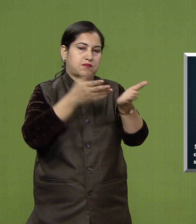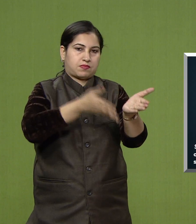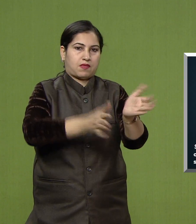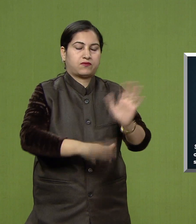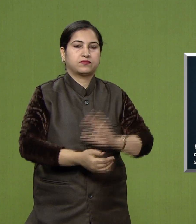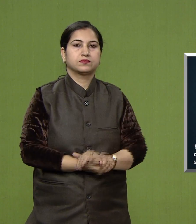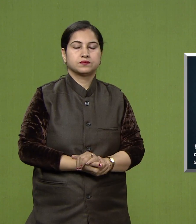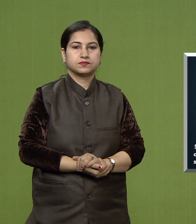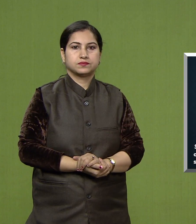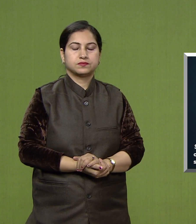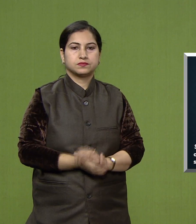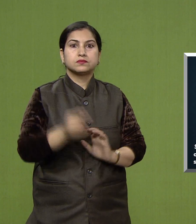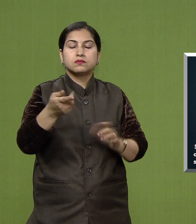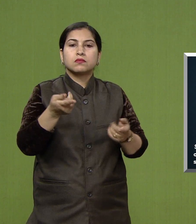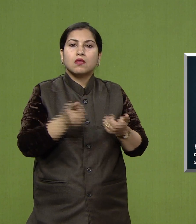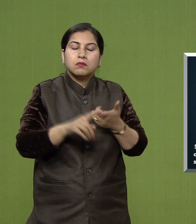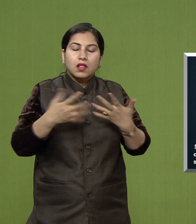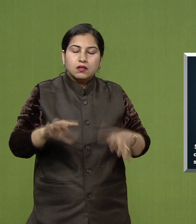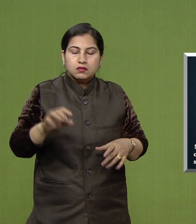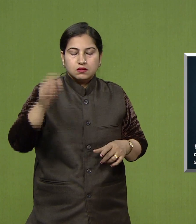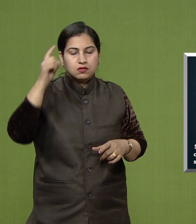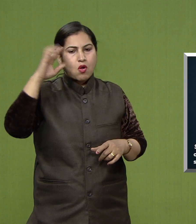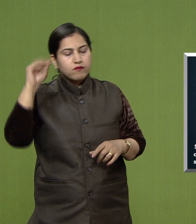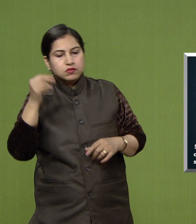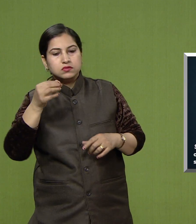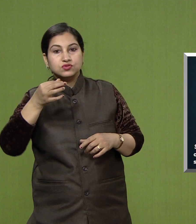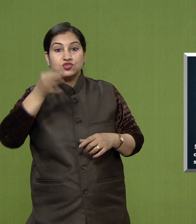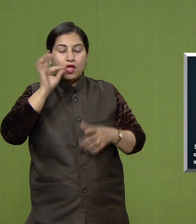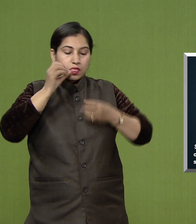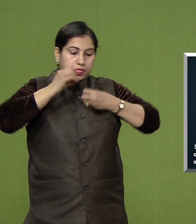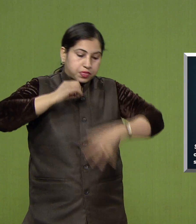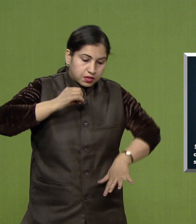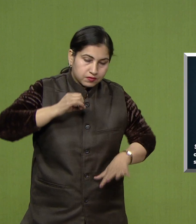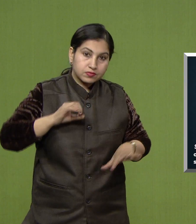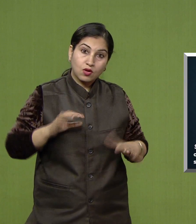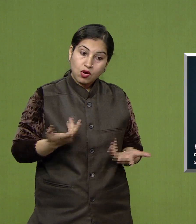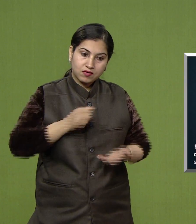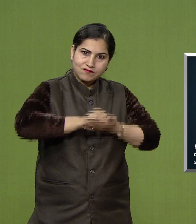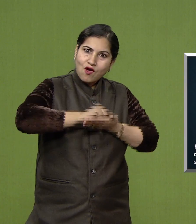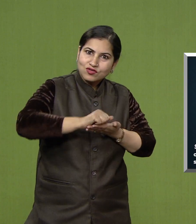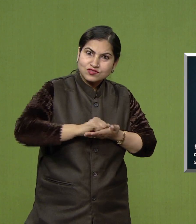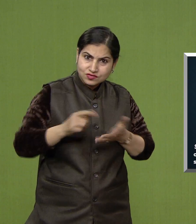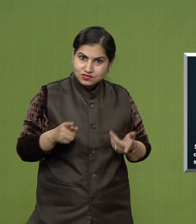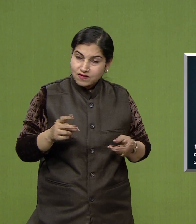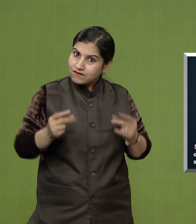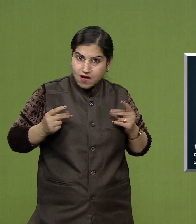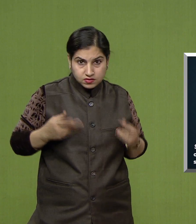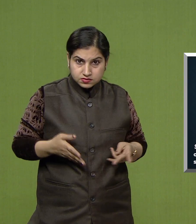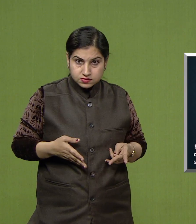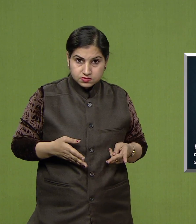If you have ever accidentally spilled tea on your clothes and washed it off immediately, you